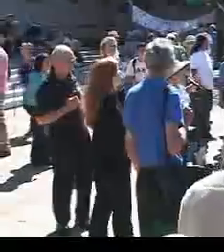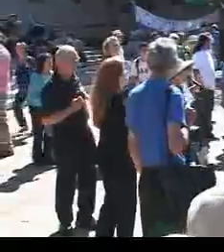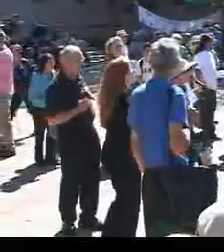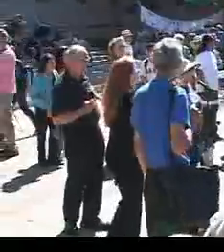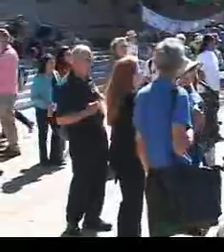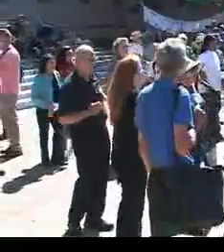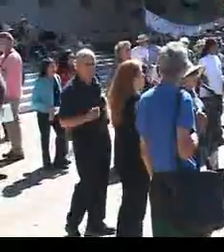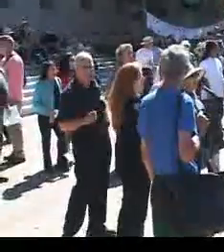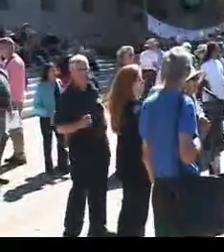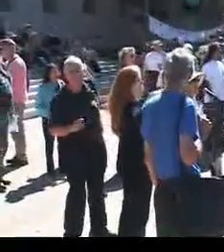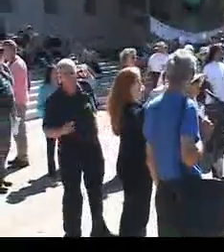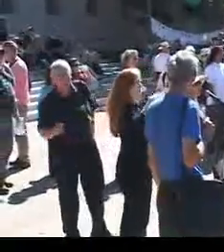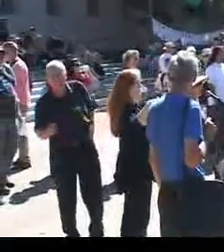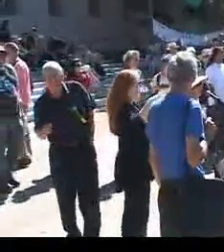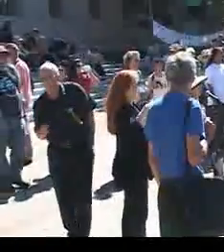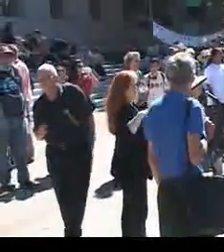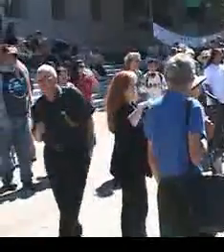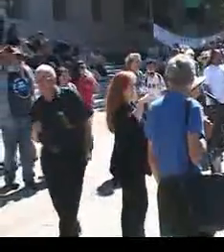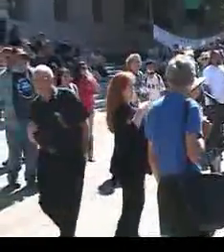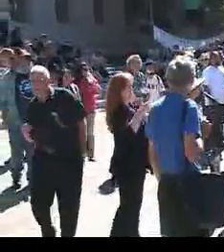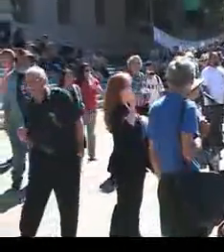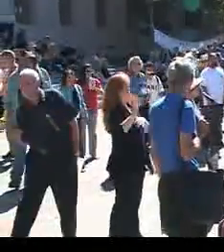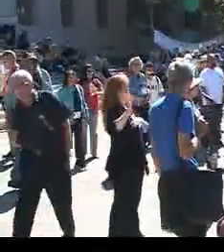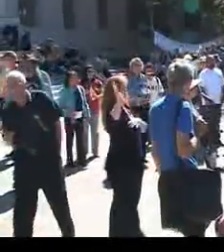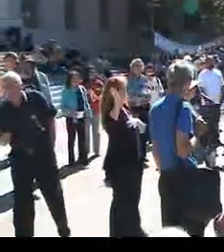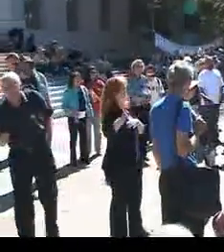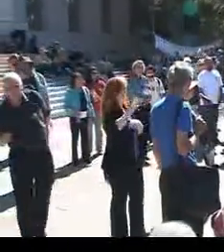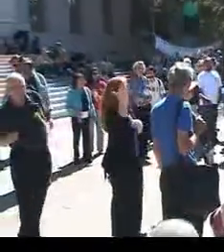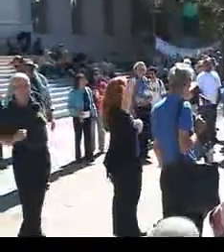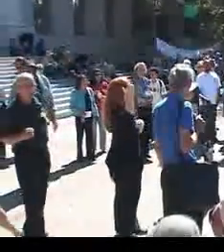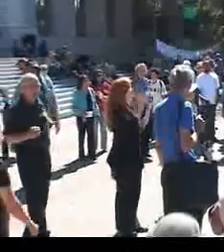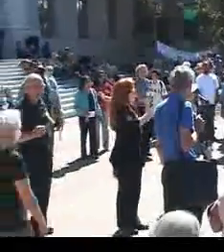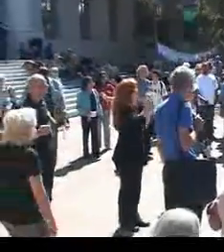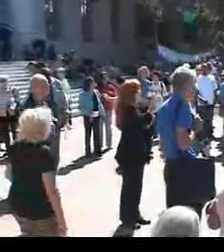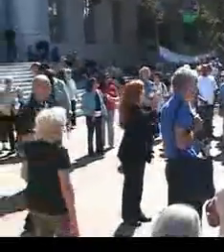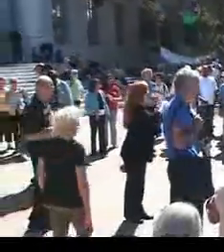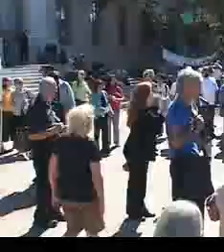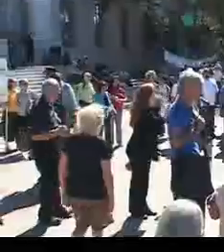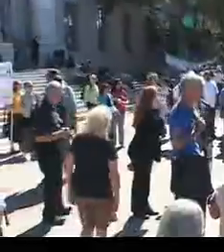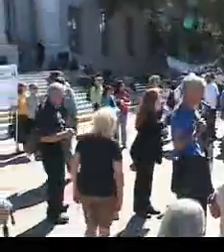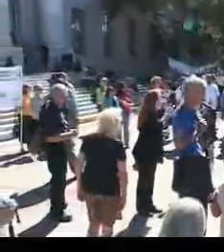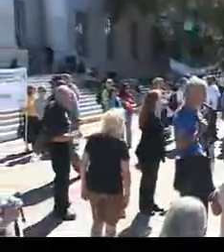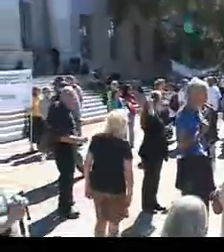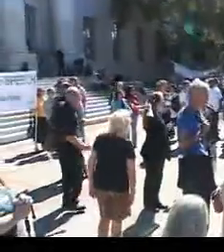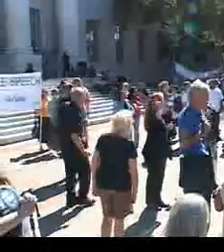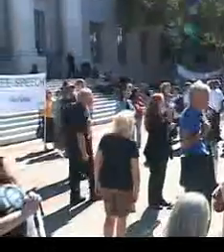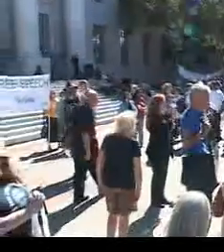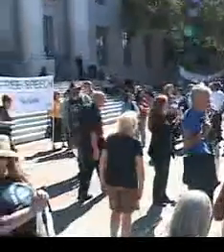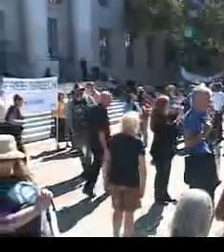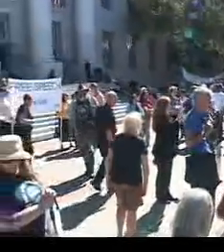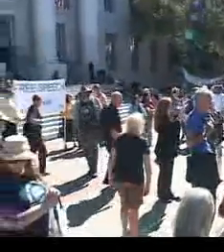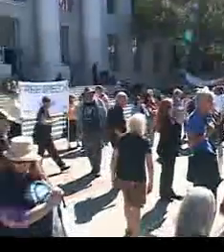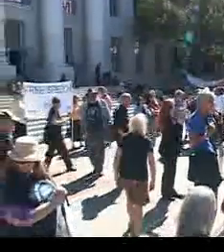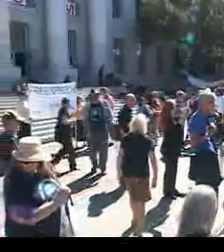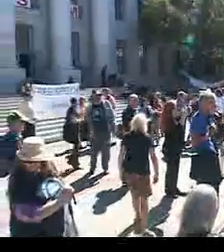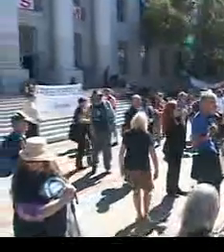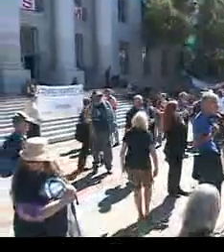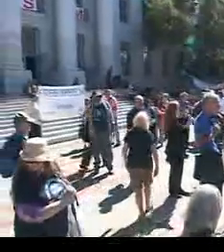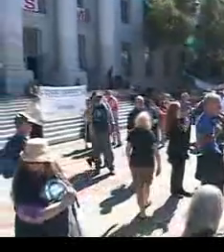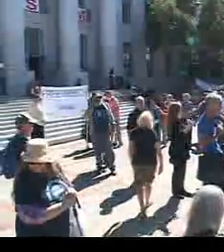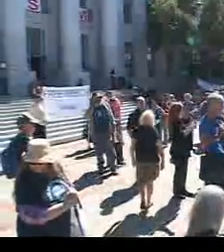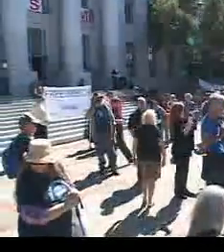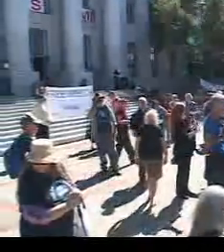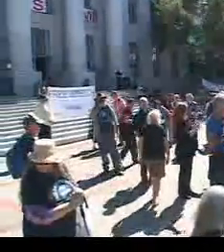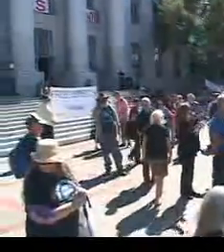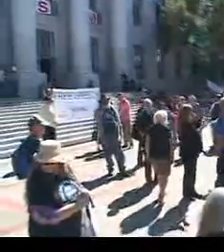start off by playing a little speech some of you may remember from December 2nd. Not